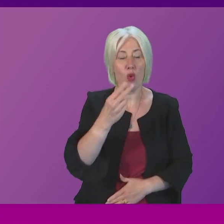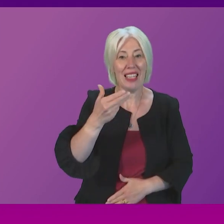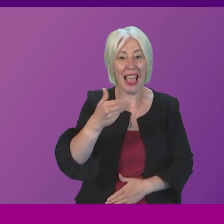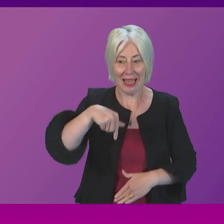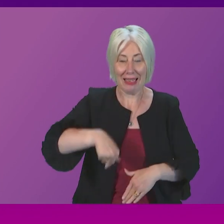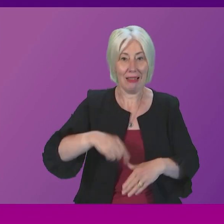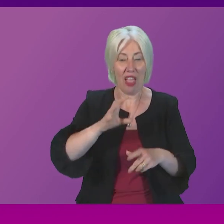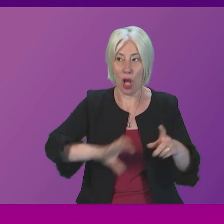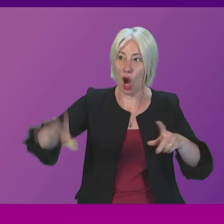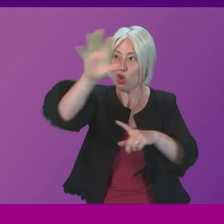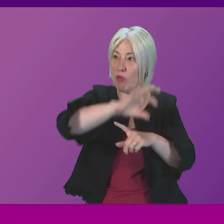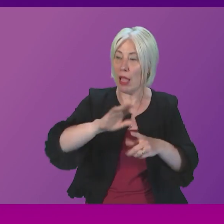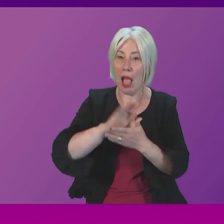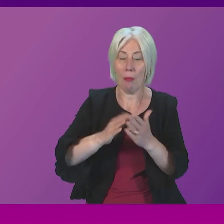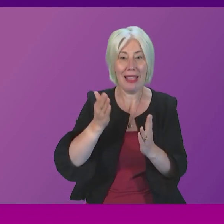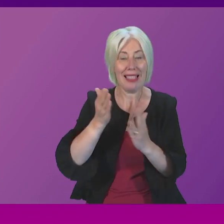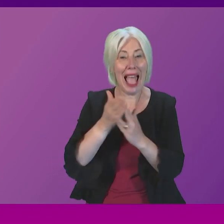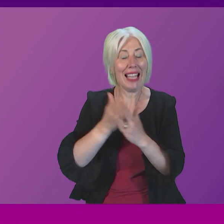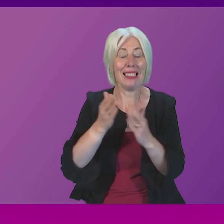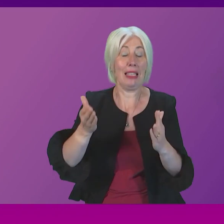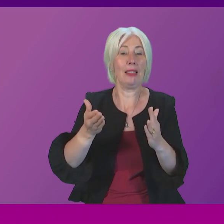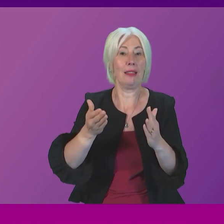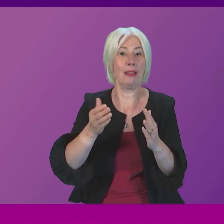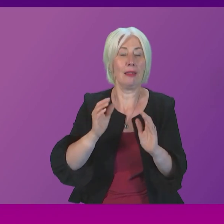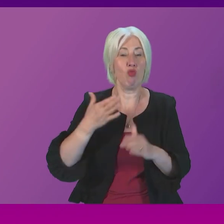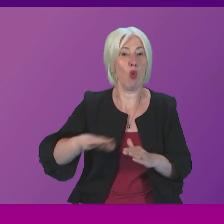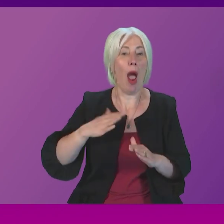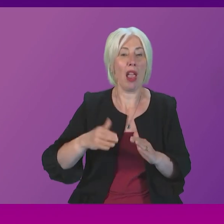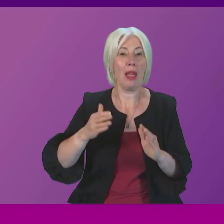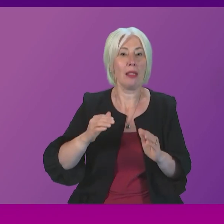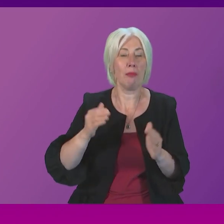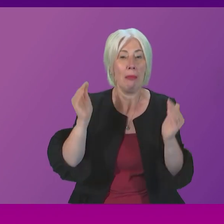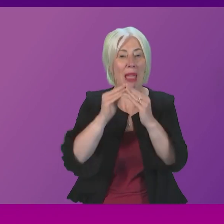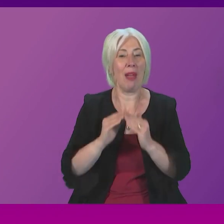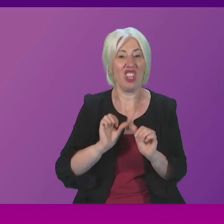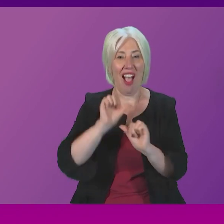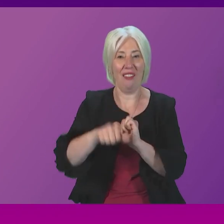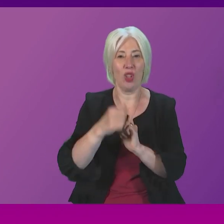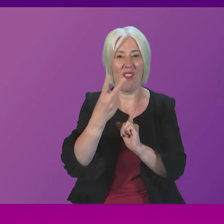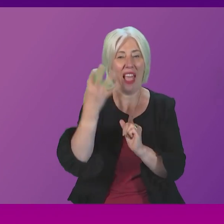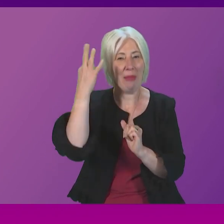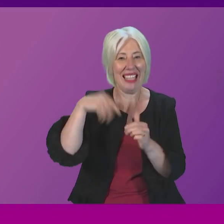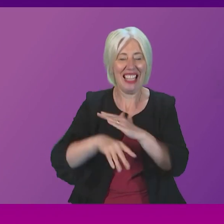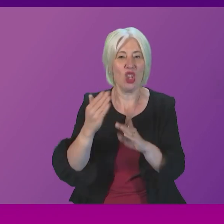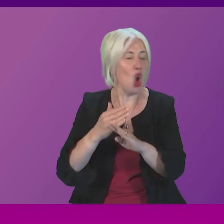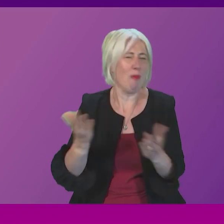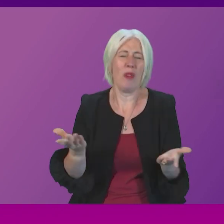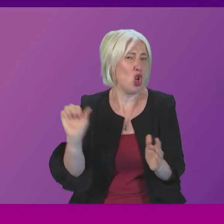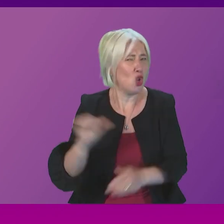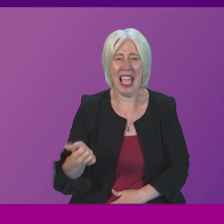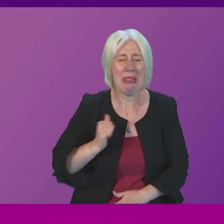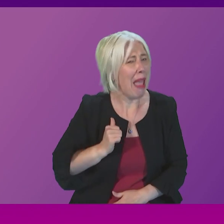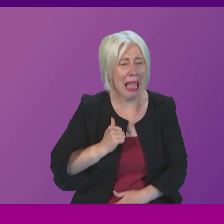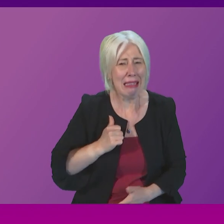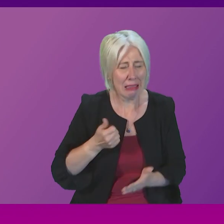doing a job that means you get your access requirements met 25 minutes after you're offered the job. People should be able to expect that as a